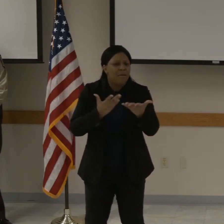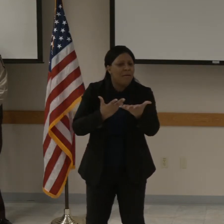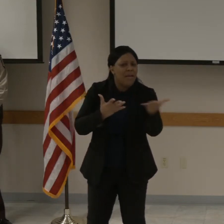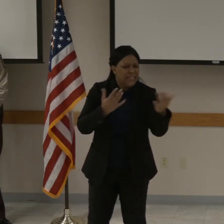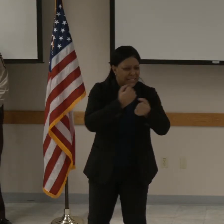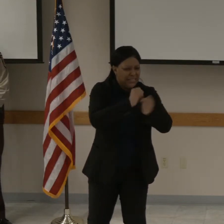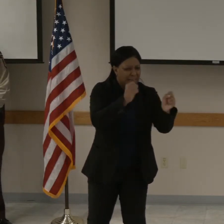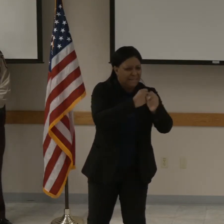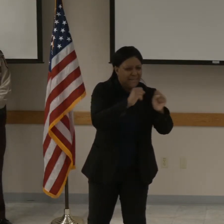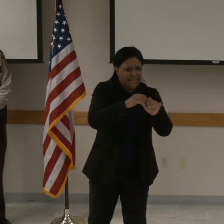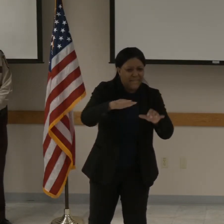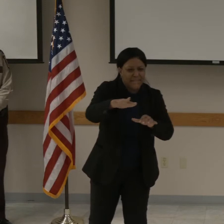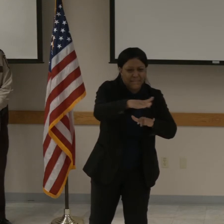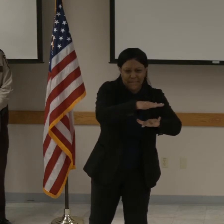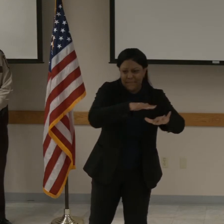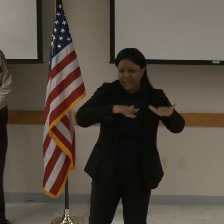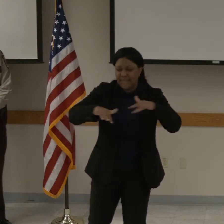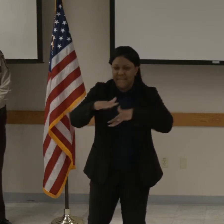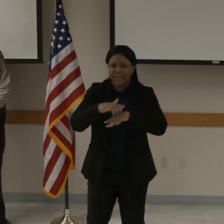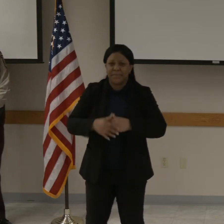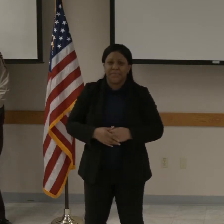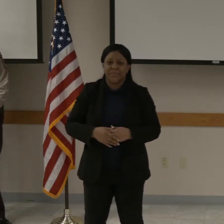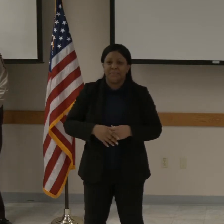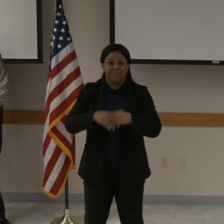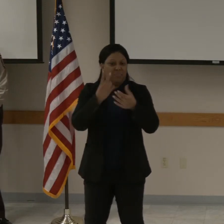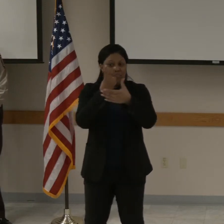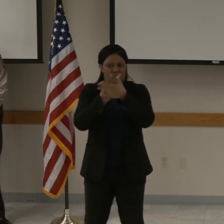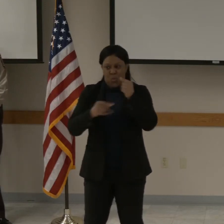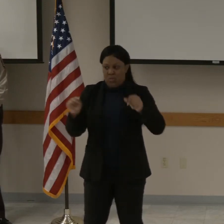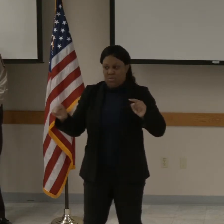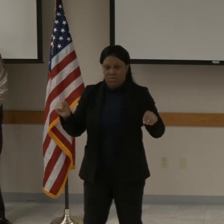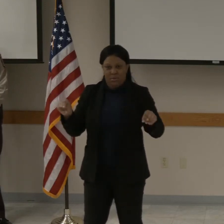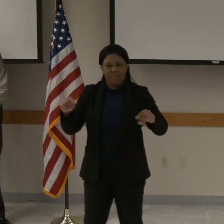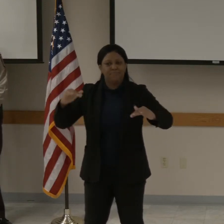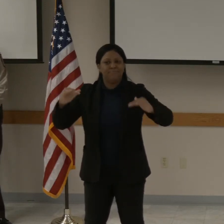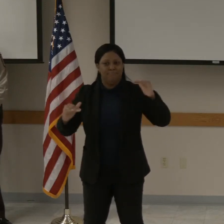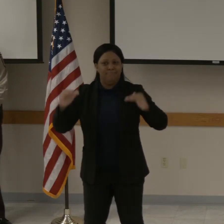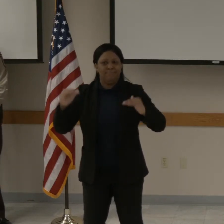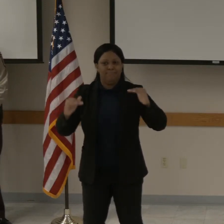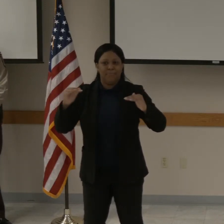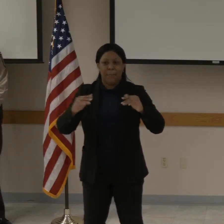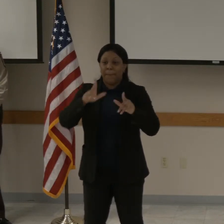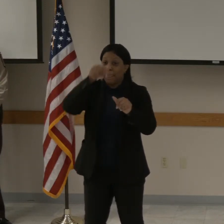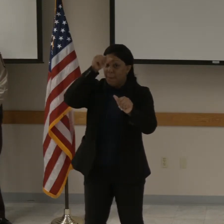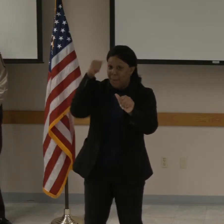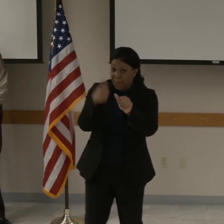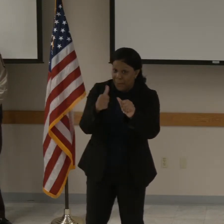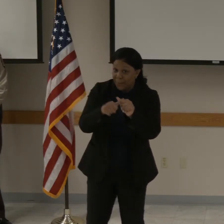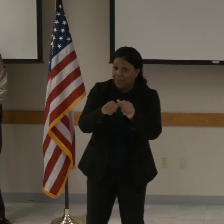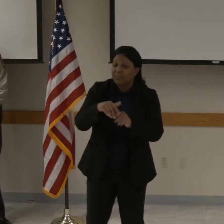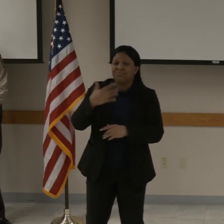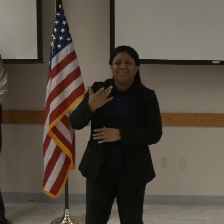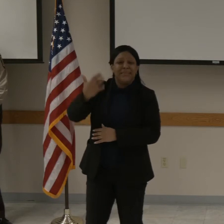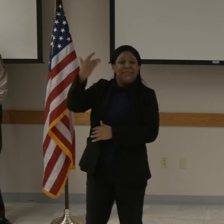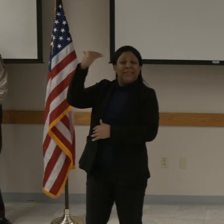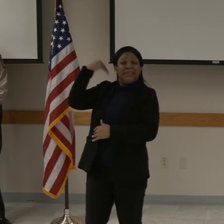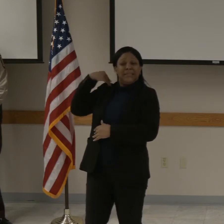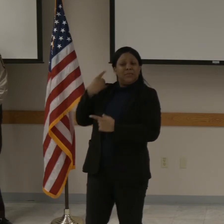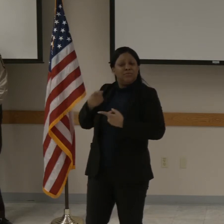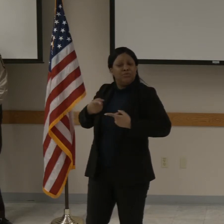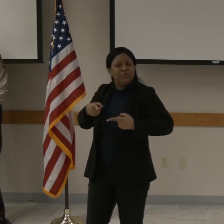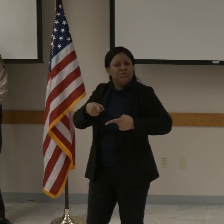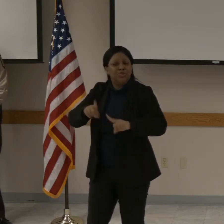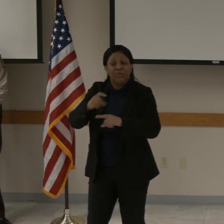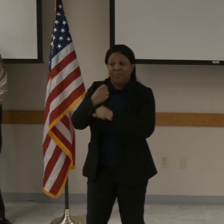tell you from the experience of last year that in the midst of the riots, in the midst of the fires, in the midst of all that thing, the people's voices who really want